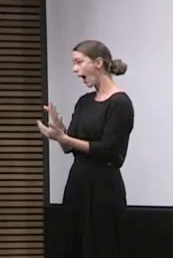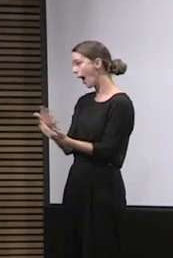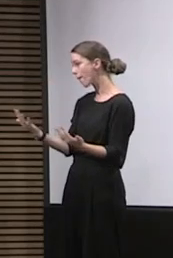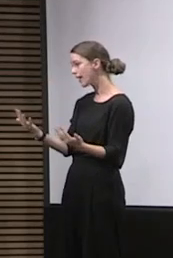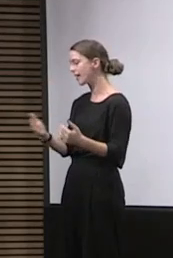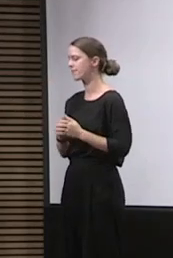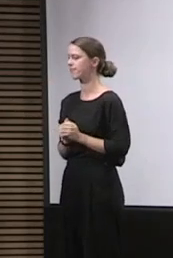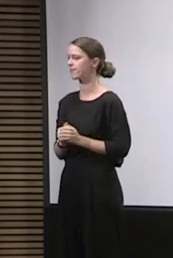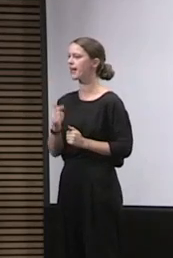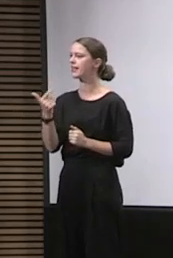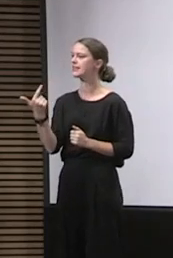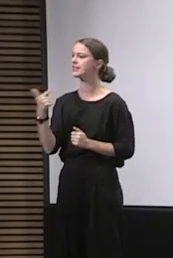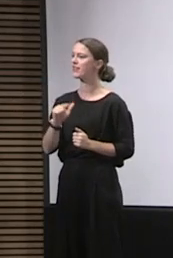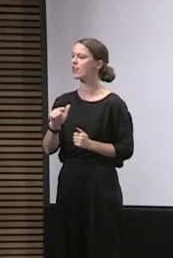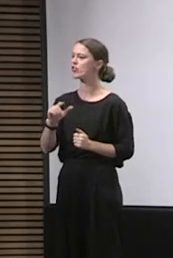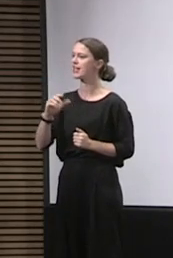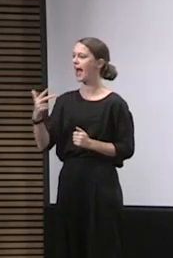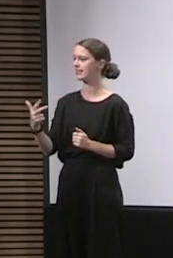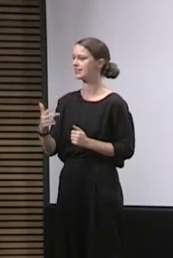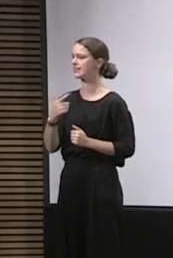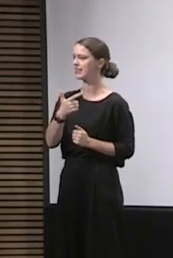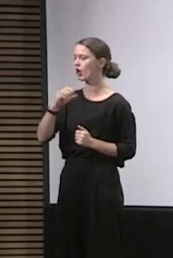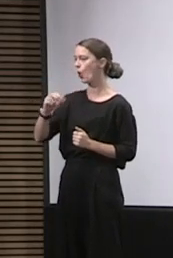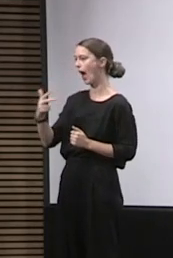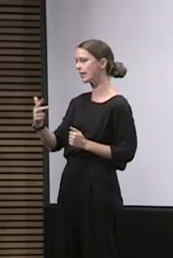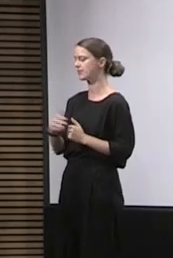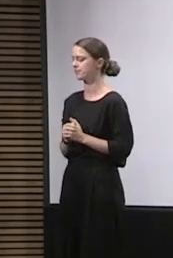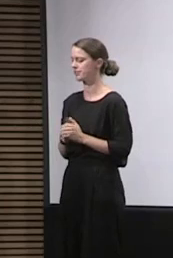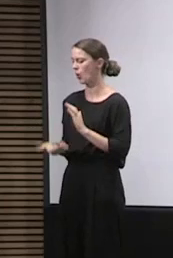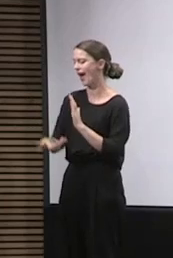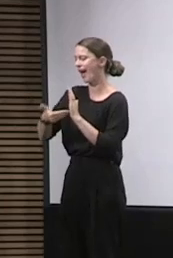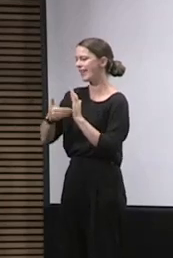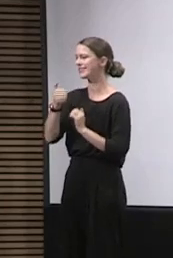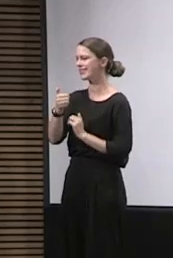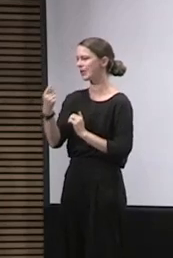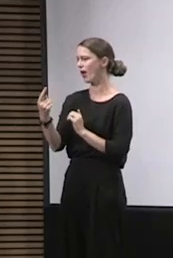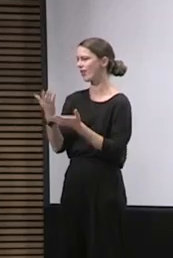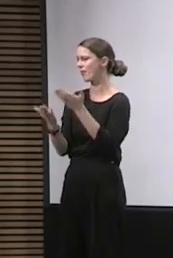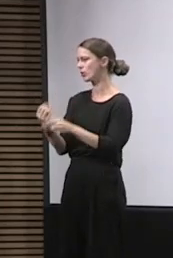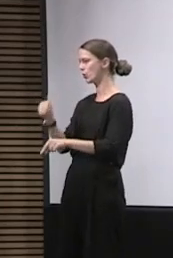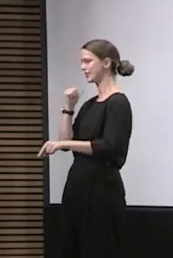Zealand of 708, which is 61 more than yesterday.